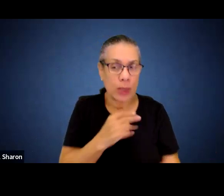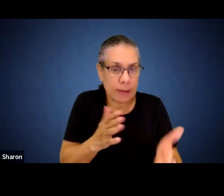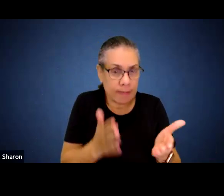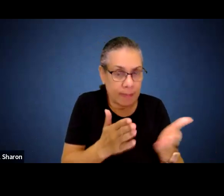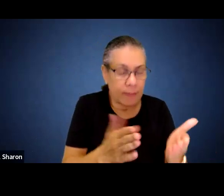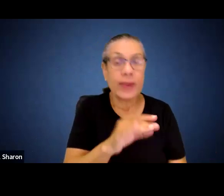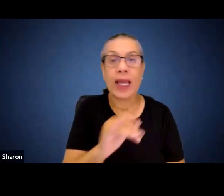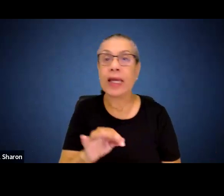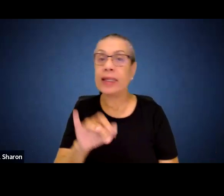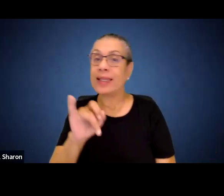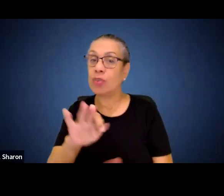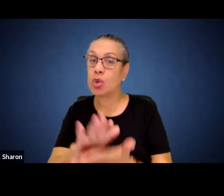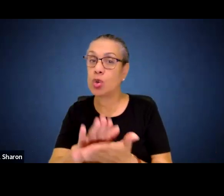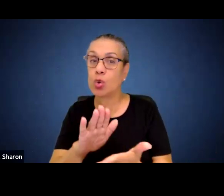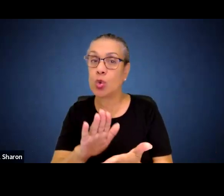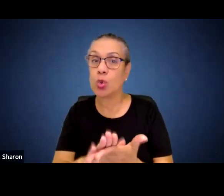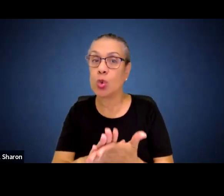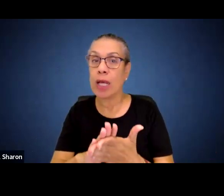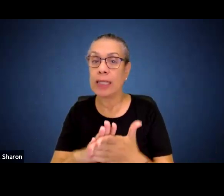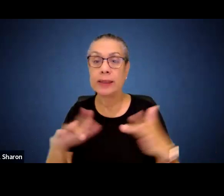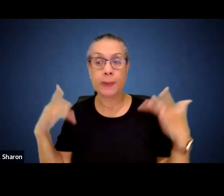in accountability for multiple years.